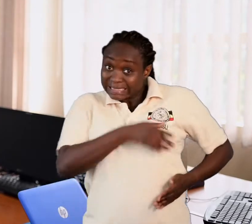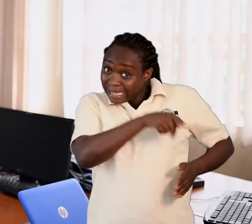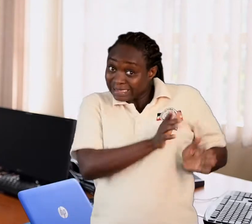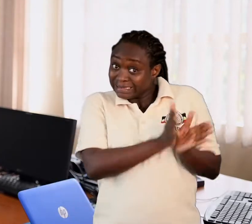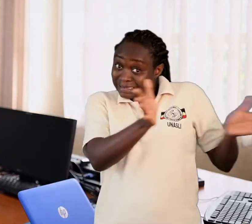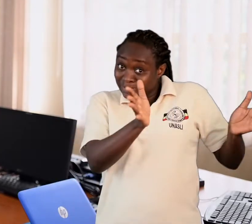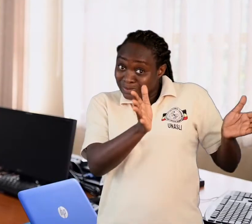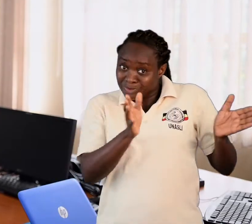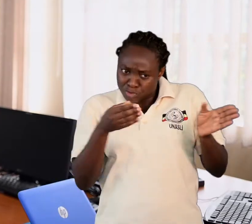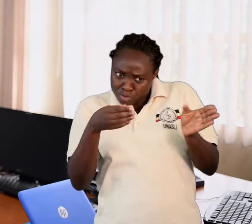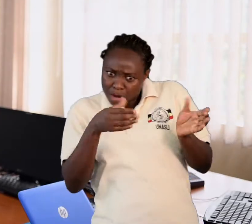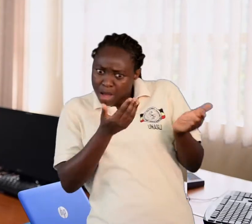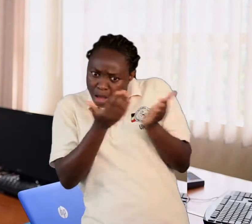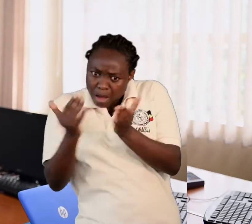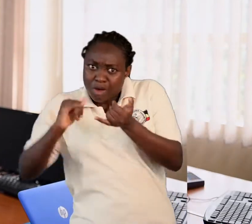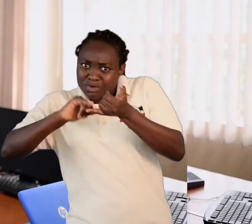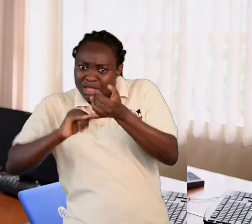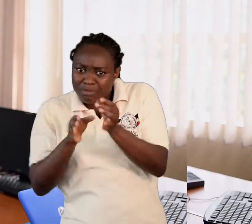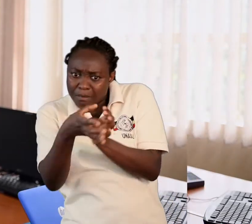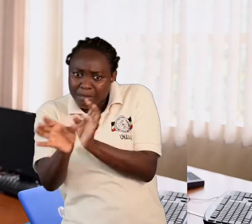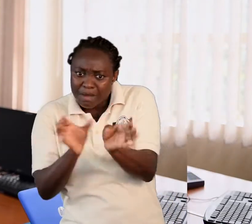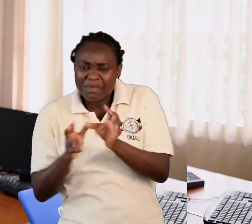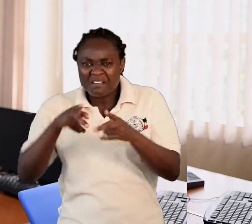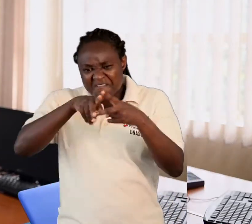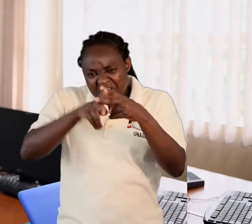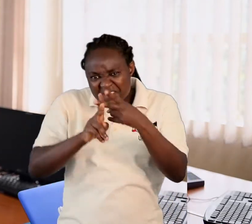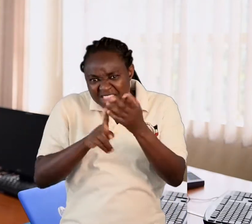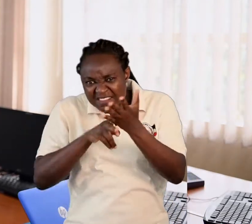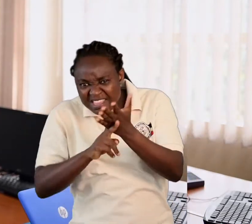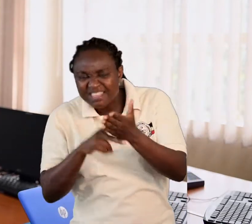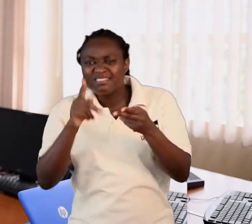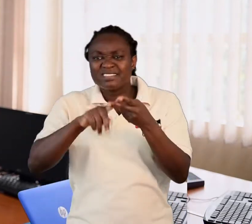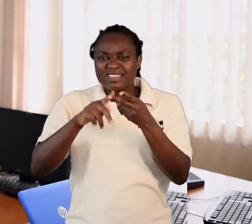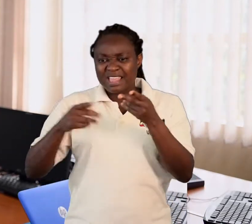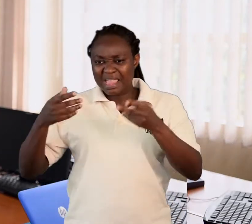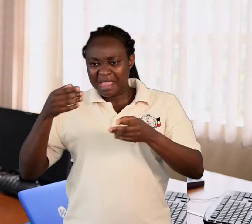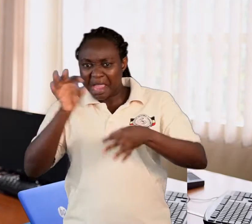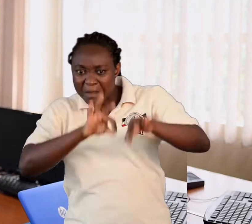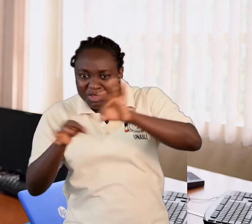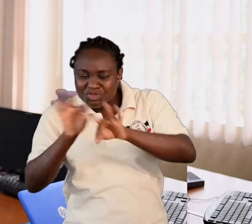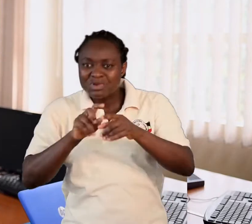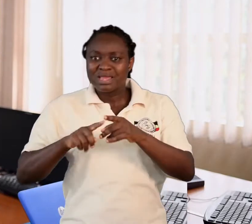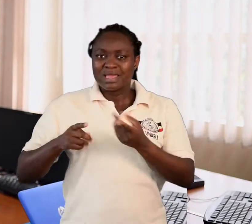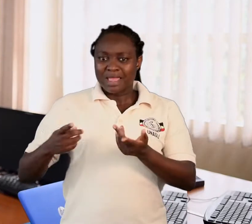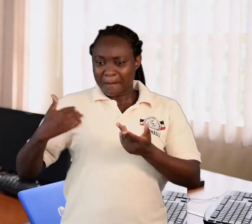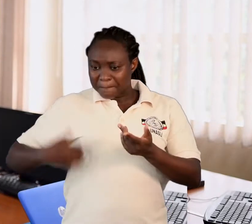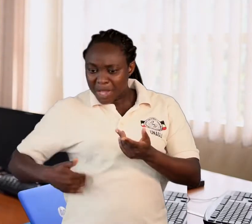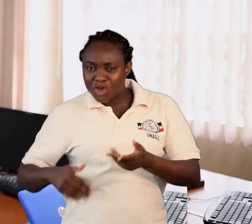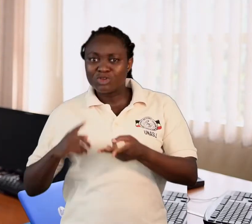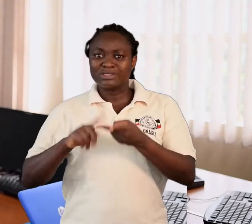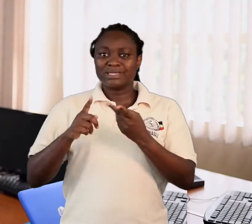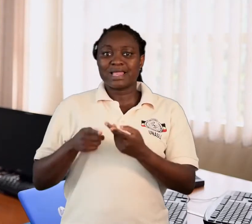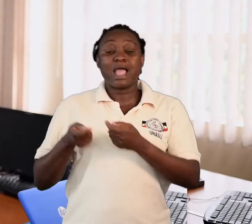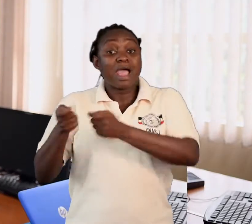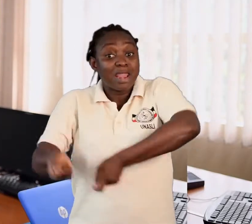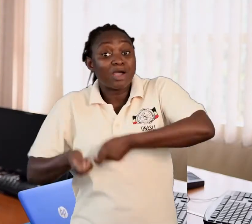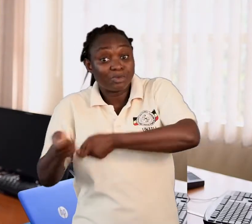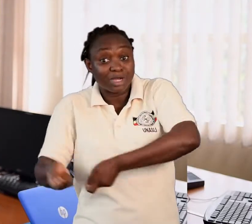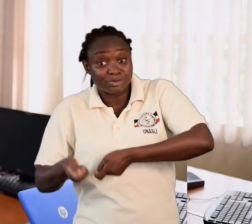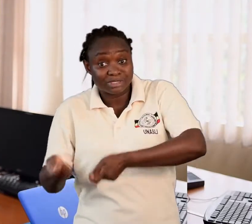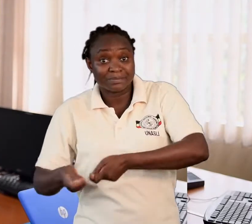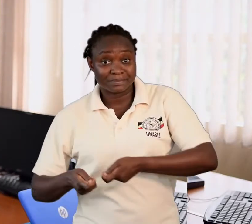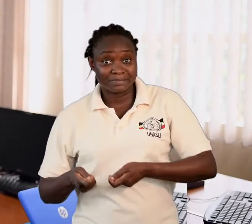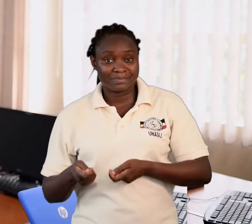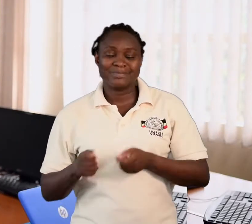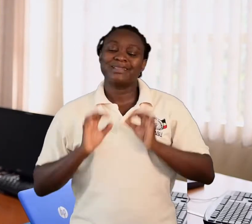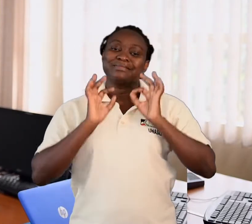physics, chemistry, biology, and agriculture. Oh,